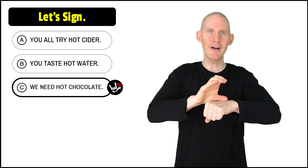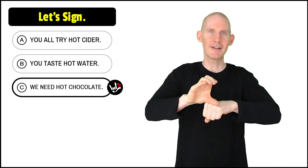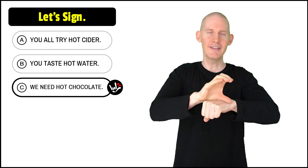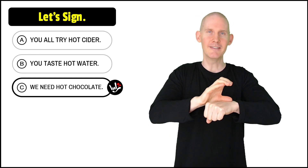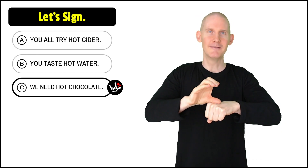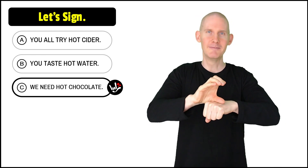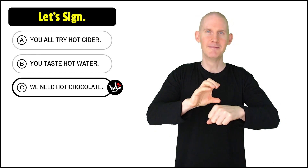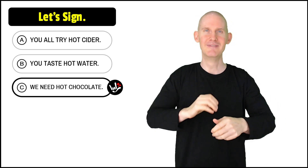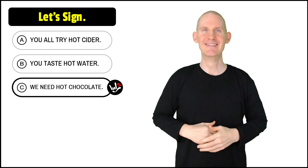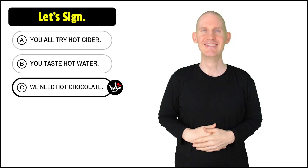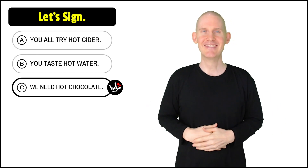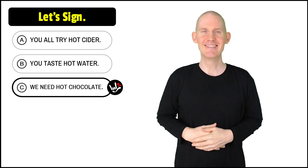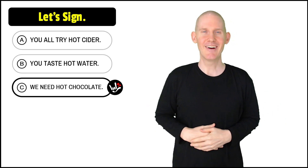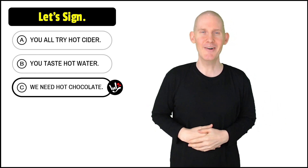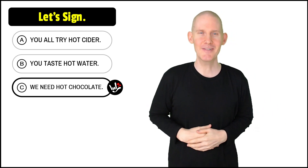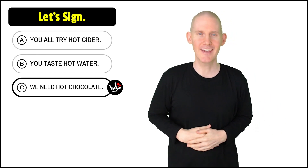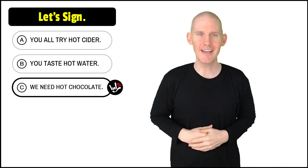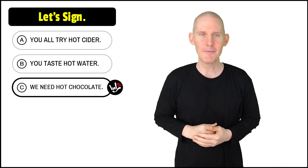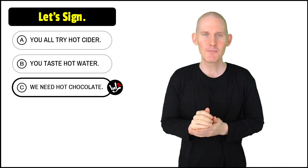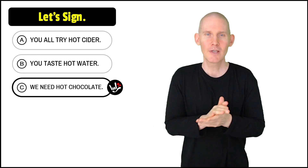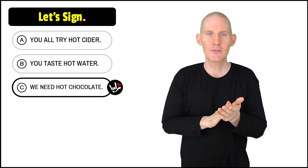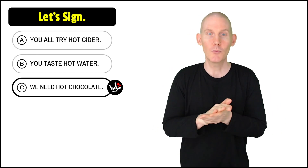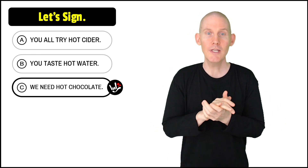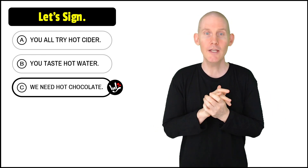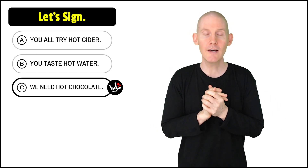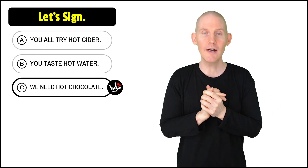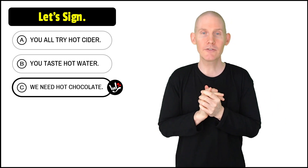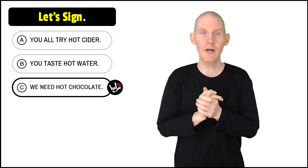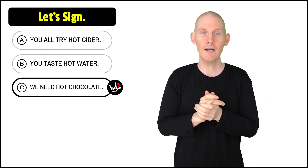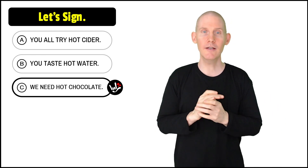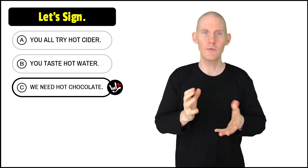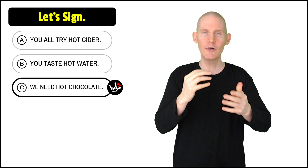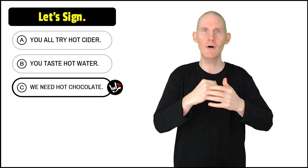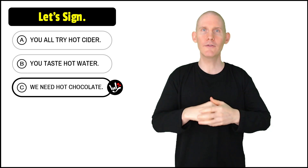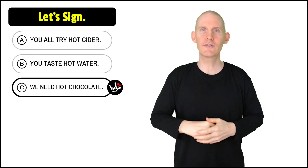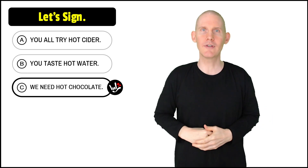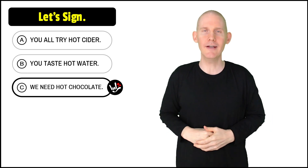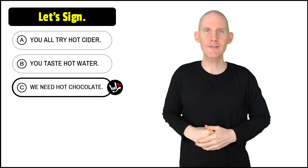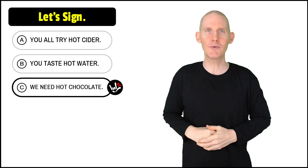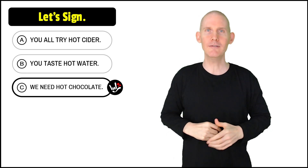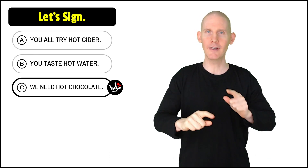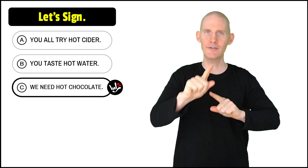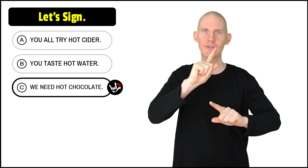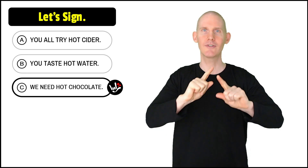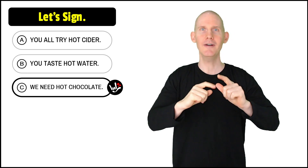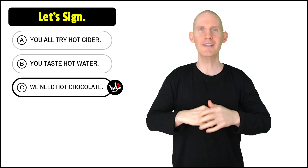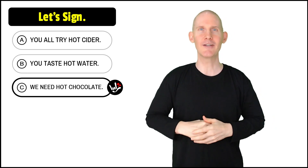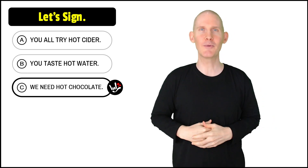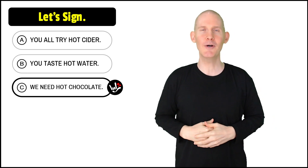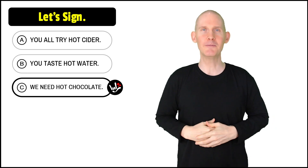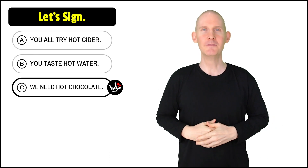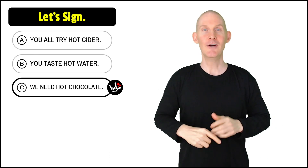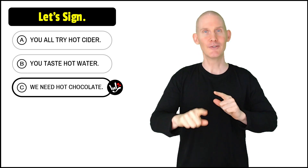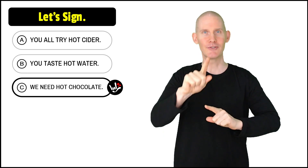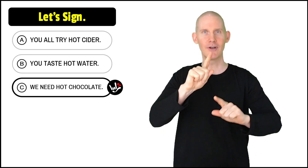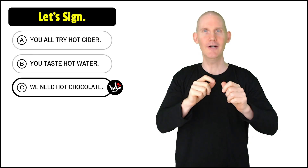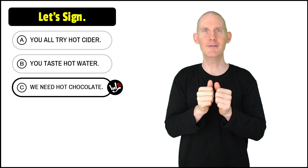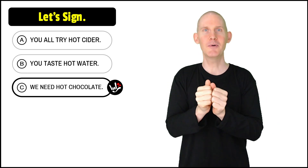Chocolate. Okay, so we need hot chocolate. We know all the signs. Well, let's sign. Here we go. Sign with